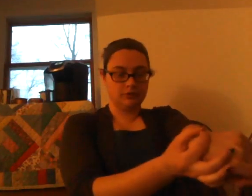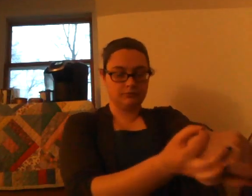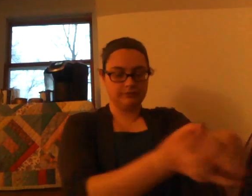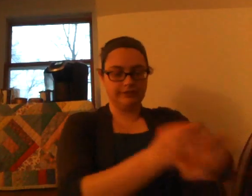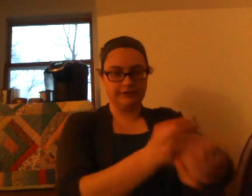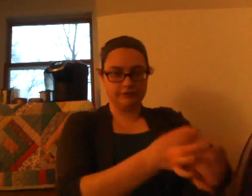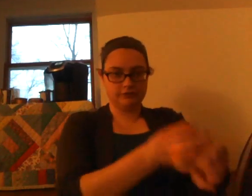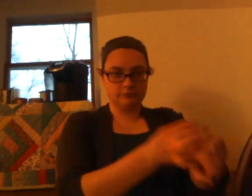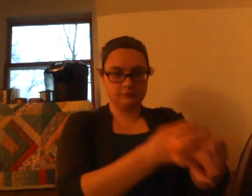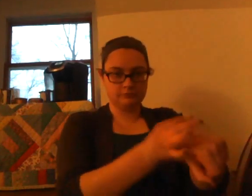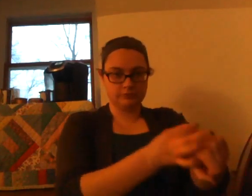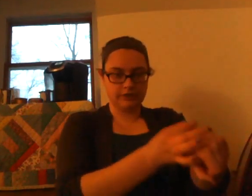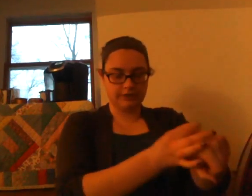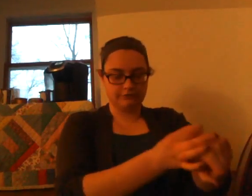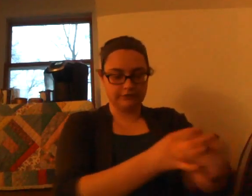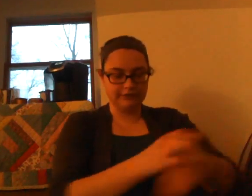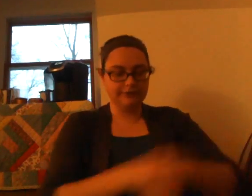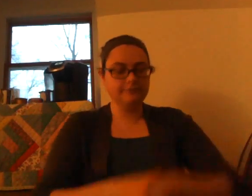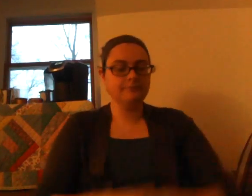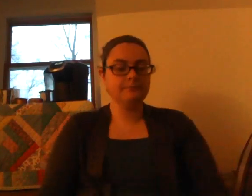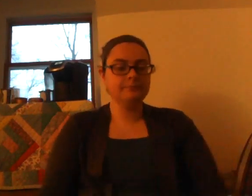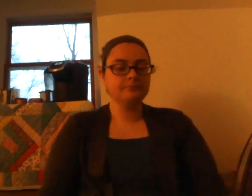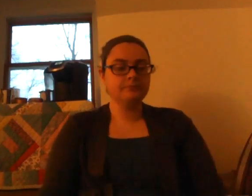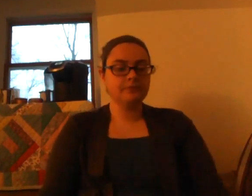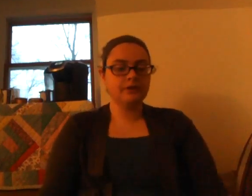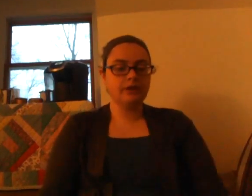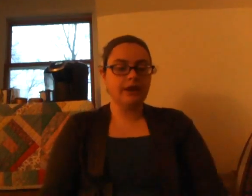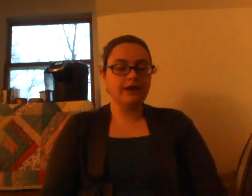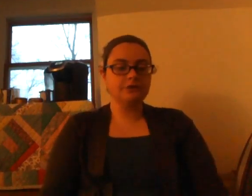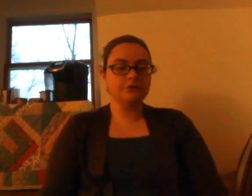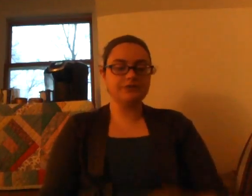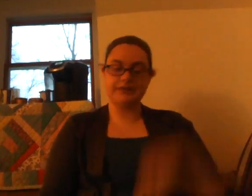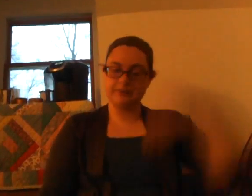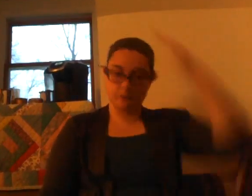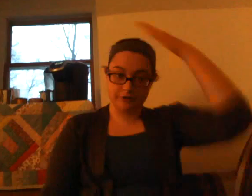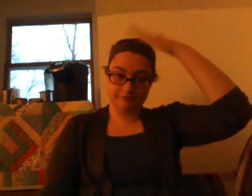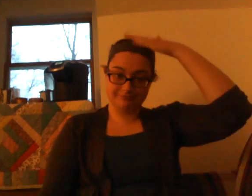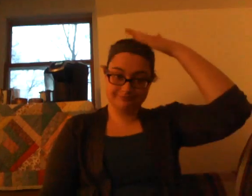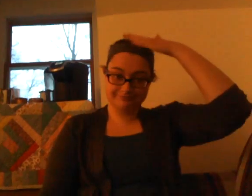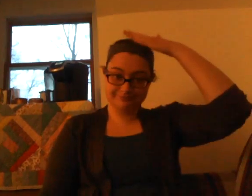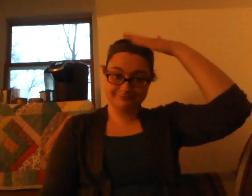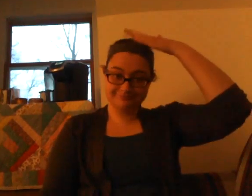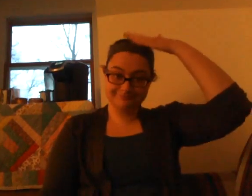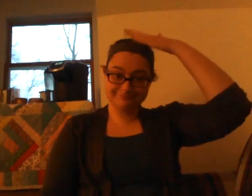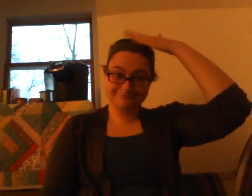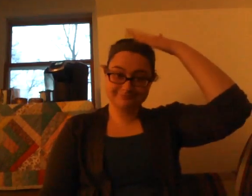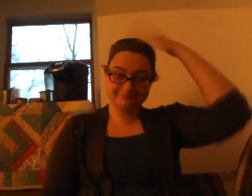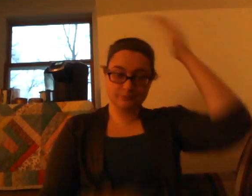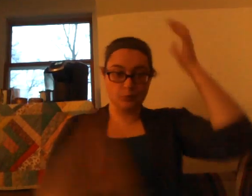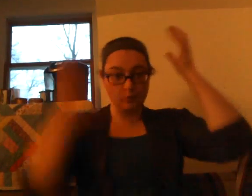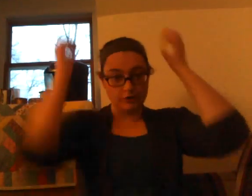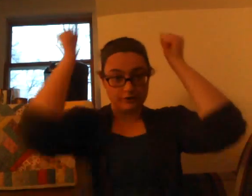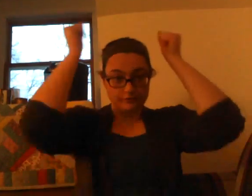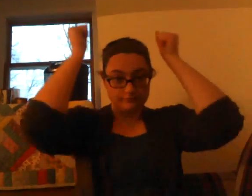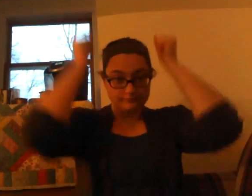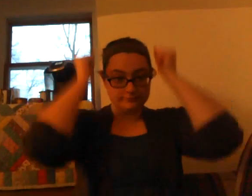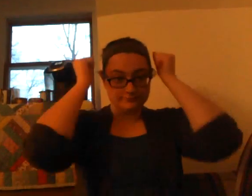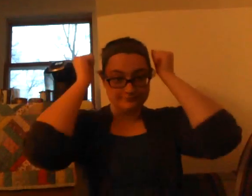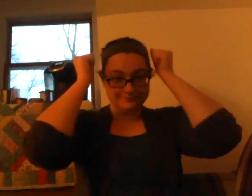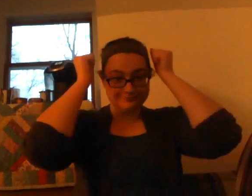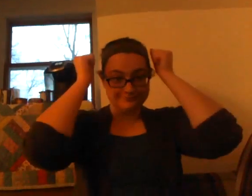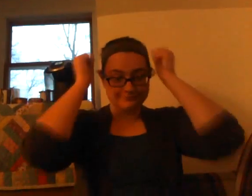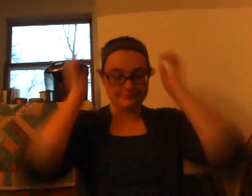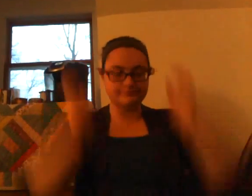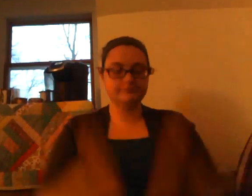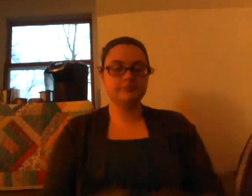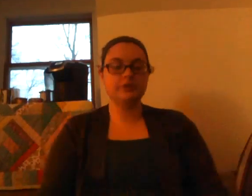Hopefully that's kind of clear. And your second one. 4. Good.